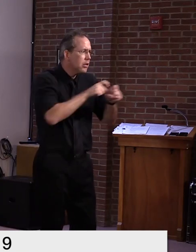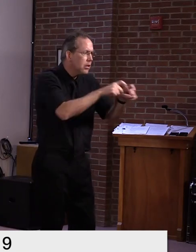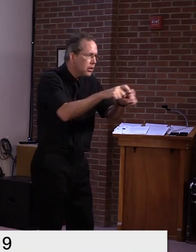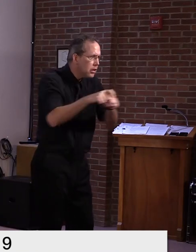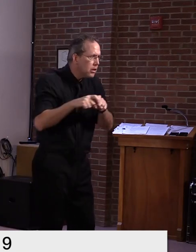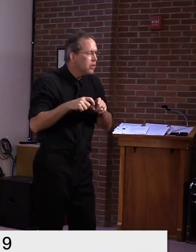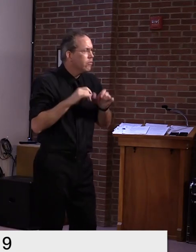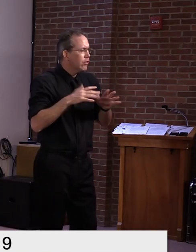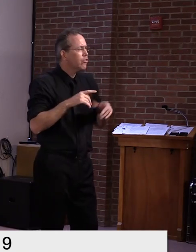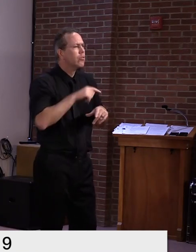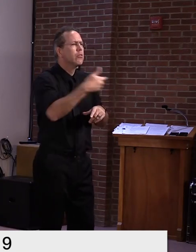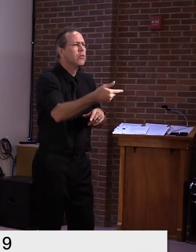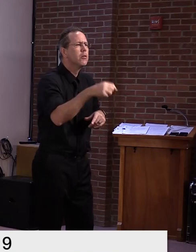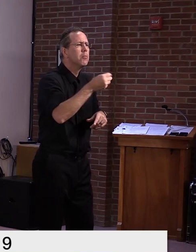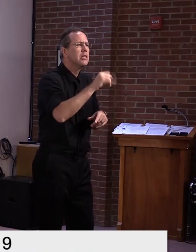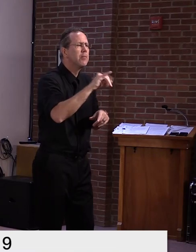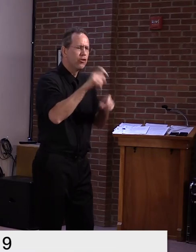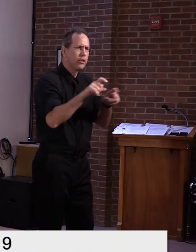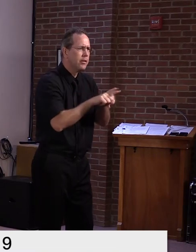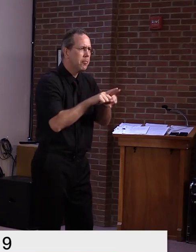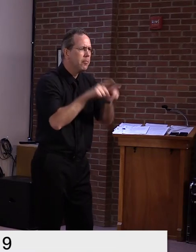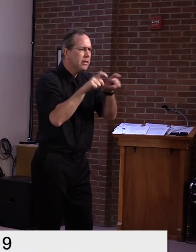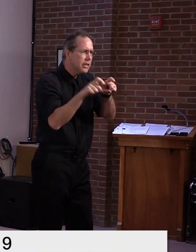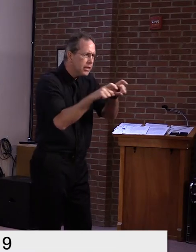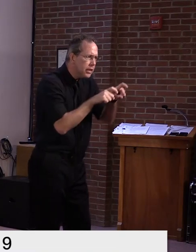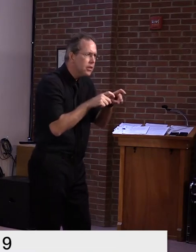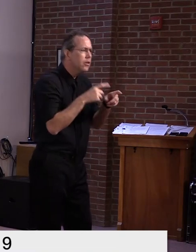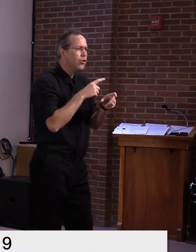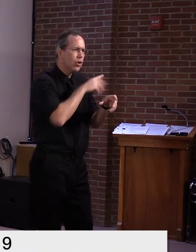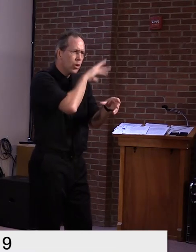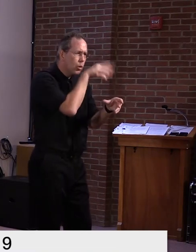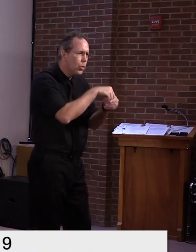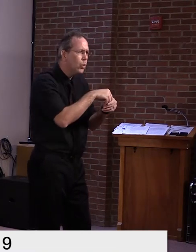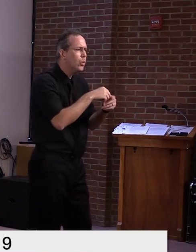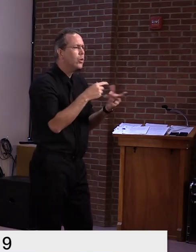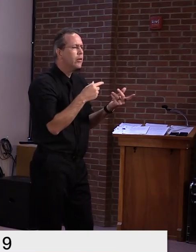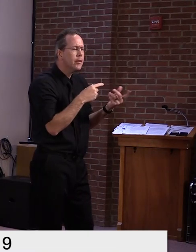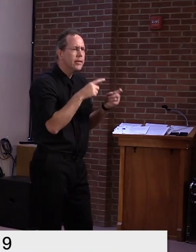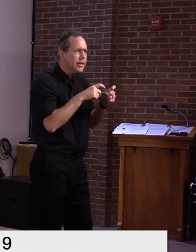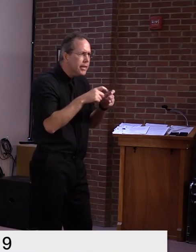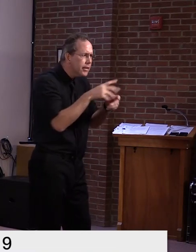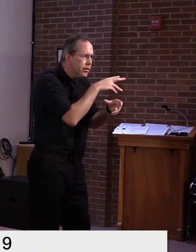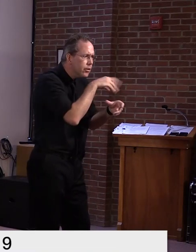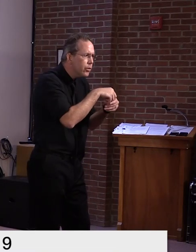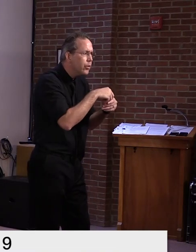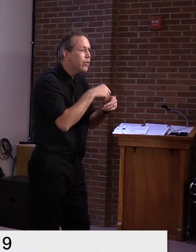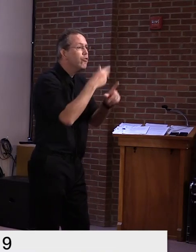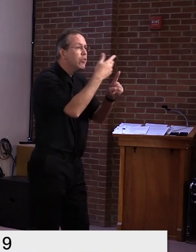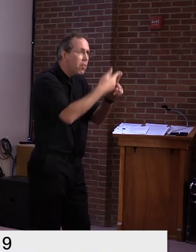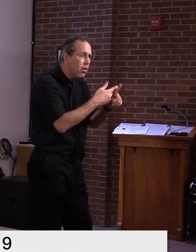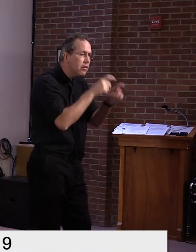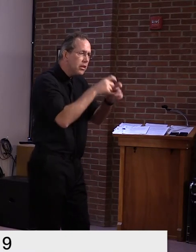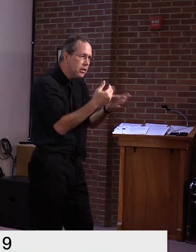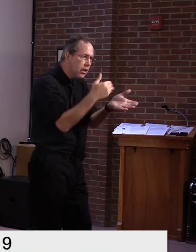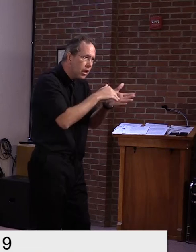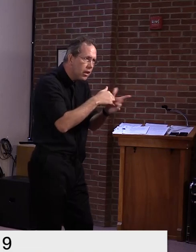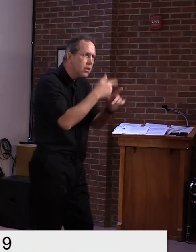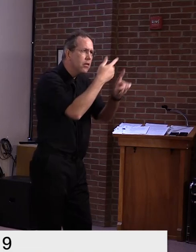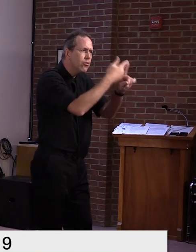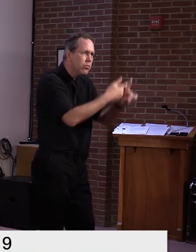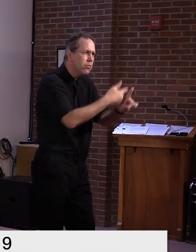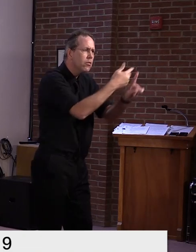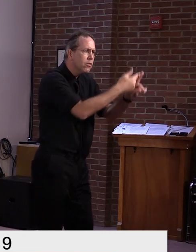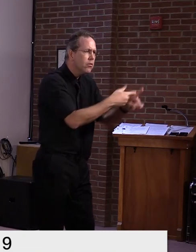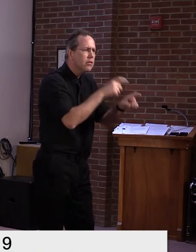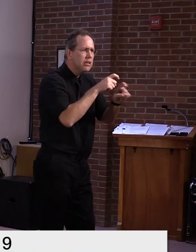here in Vermont. We'll start 3 months from now doing everyone because we want to make sure that